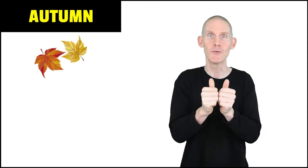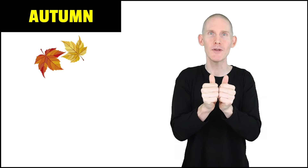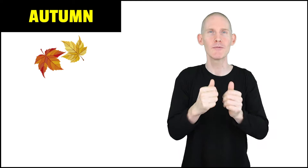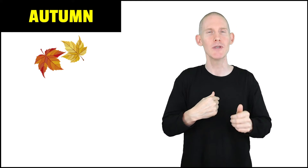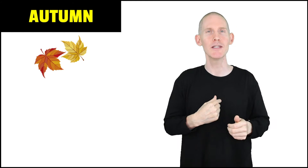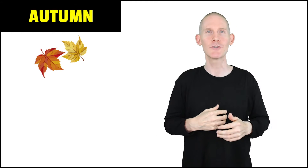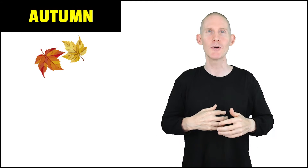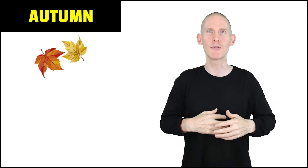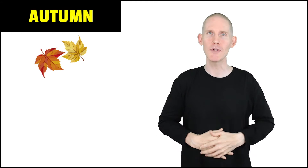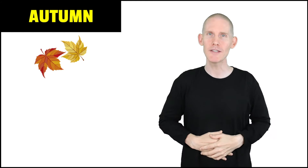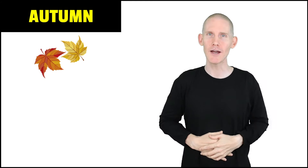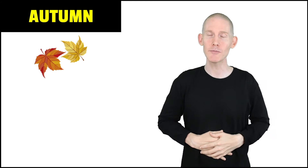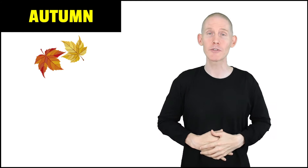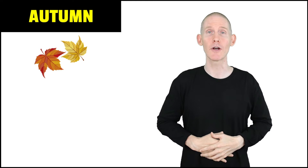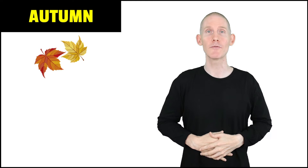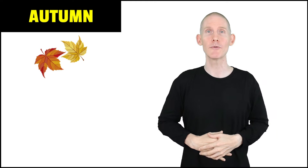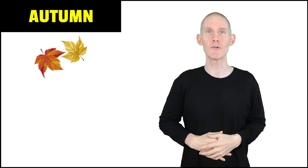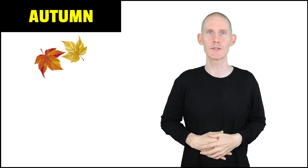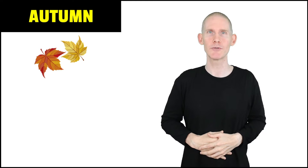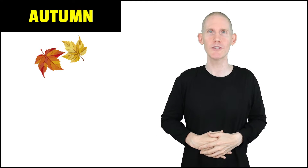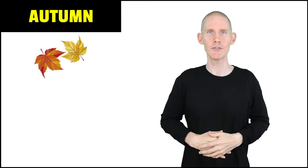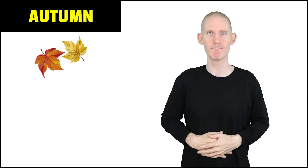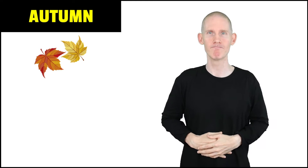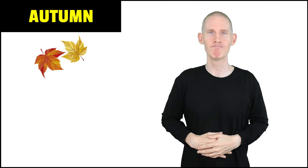with me. Let's do it 3 times, starting from the rest position.